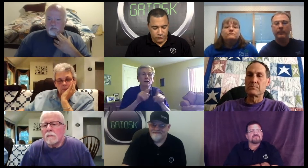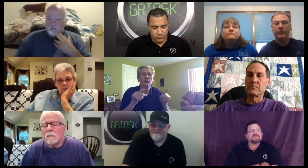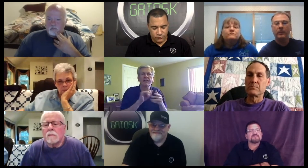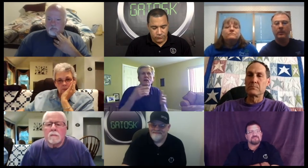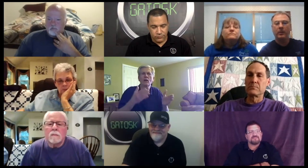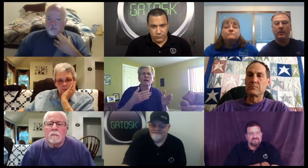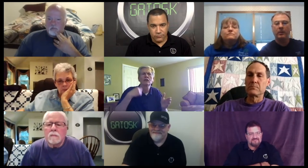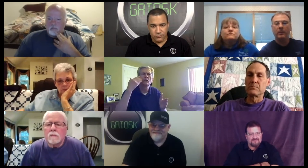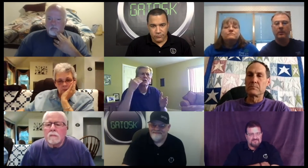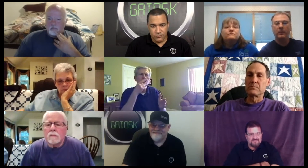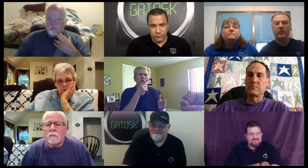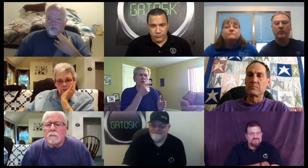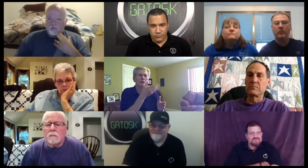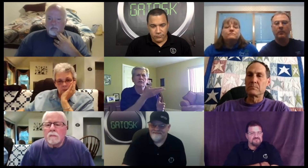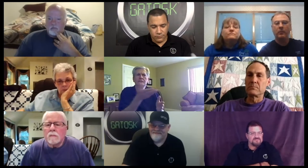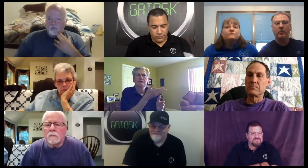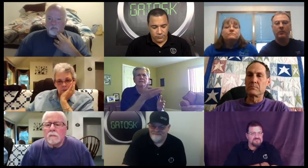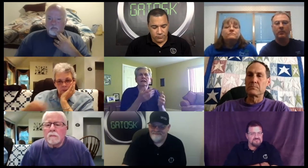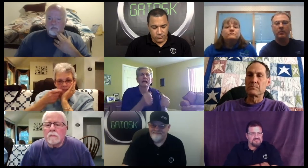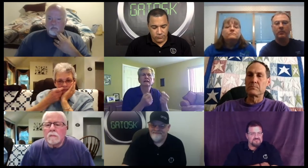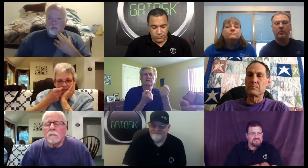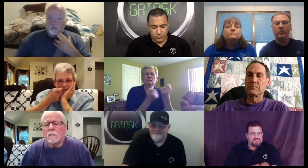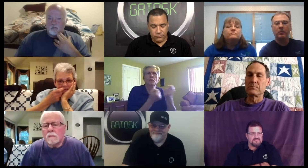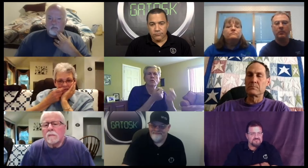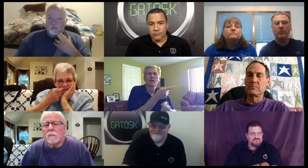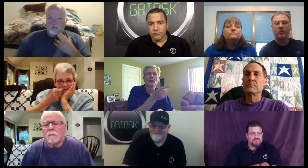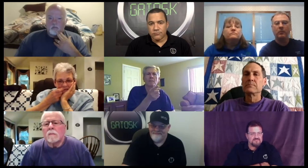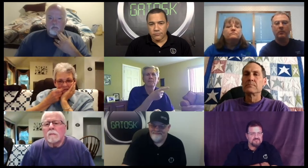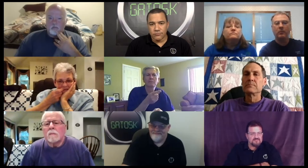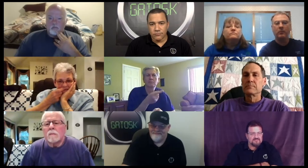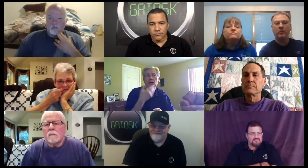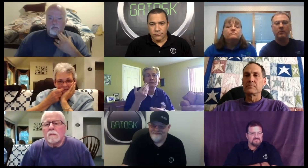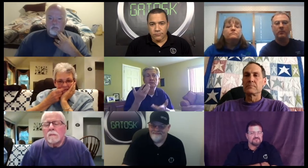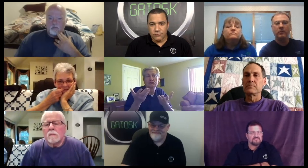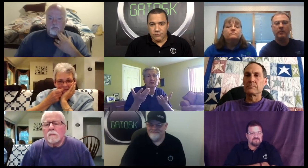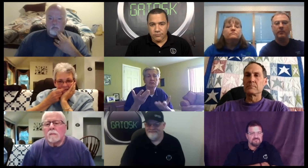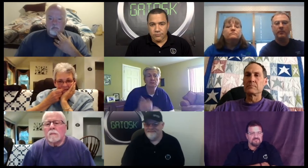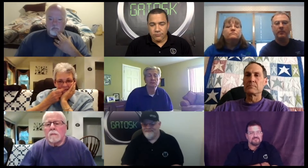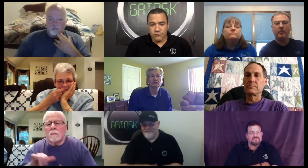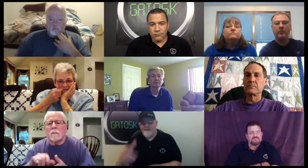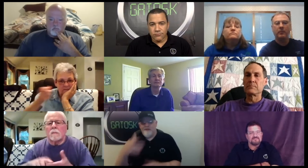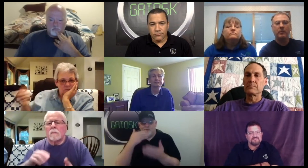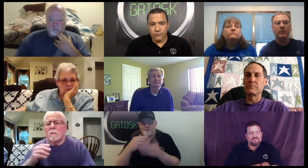a graphic designer. I like to know what type of person they are, so we can support them